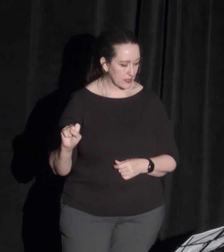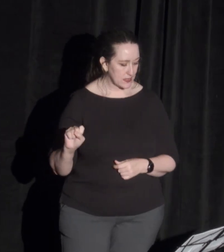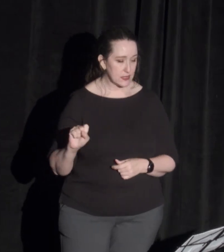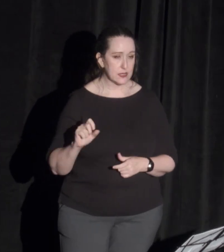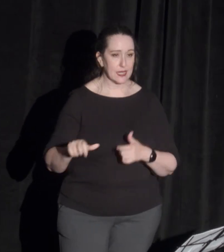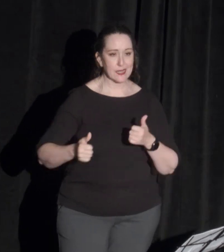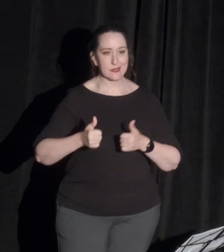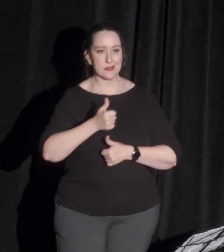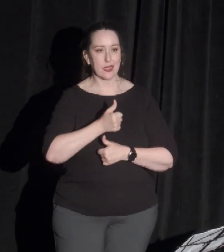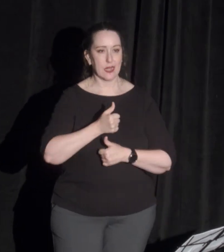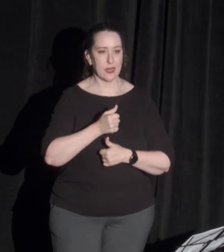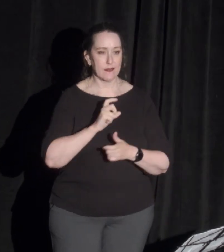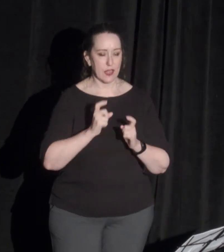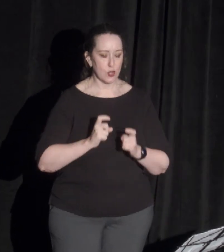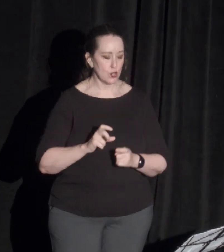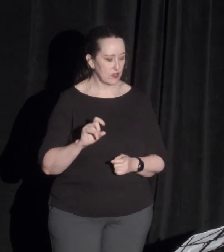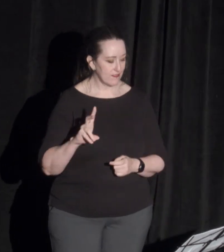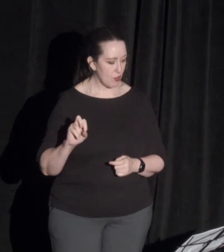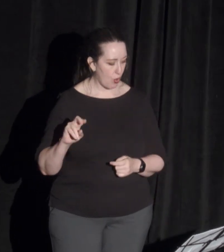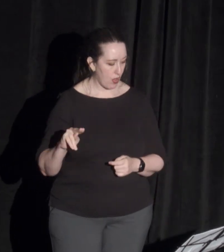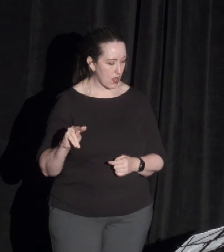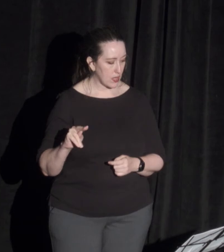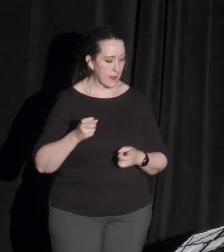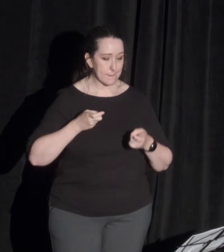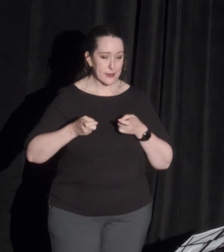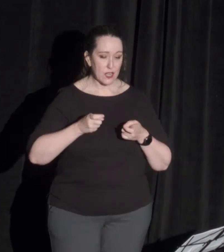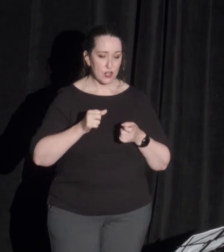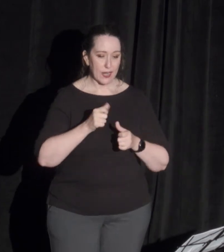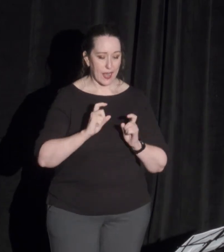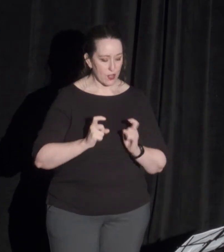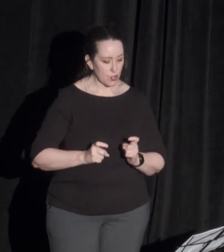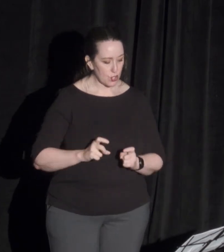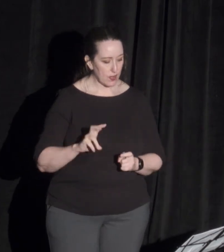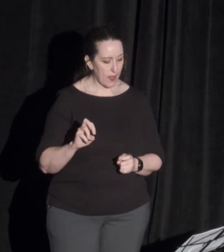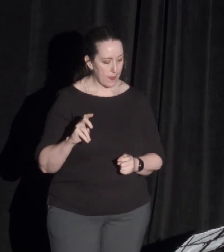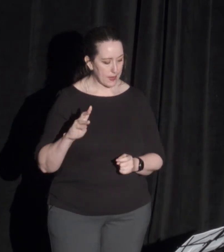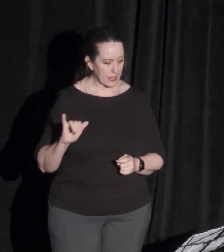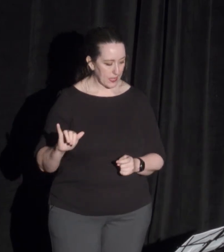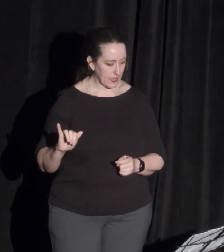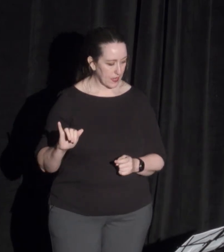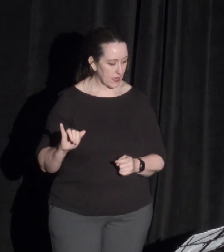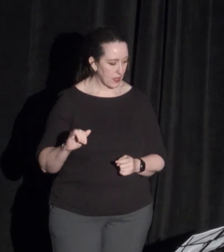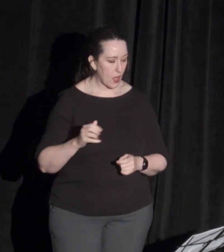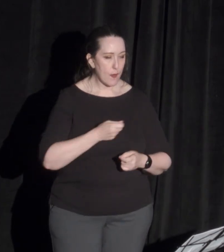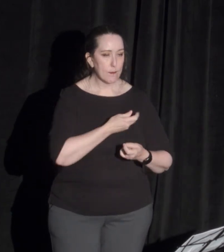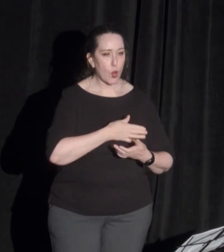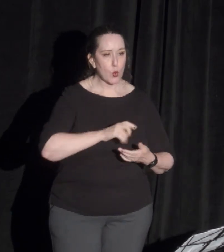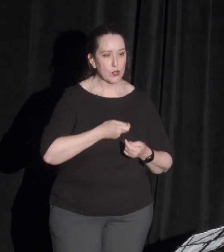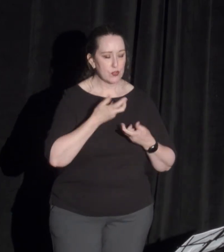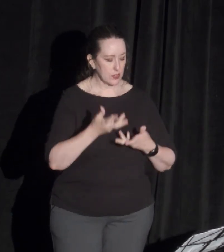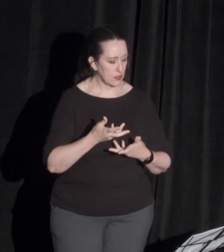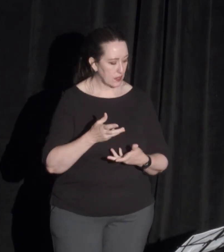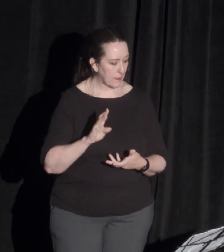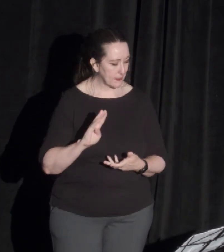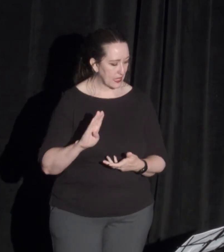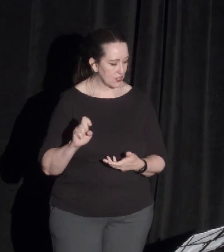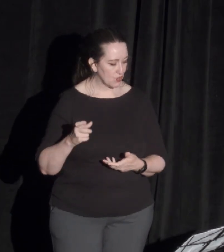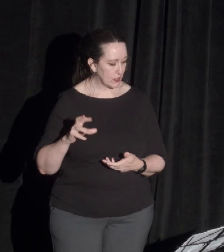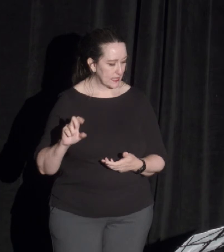Devon Sanders, managing editor Ebony Dunbar, poetry editor B. Charisse Moore, reviews editor and